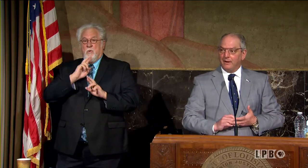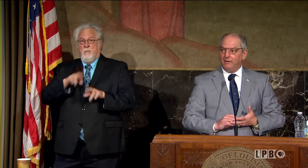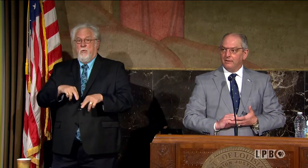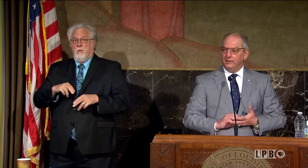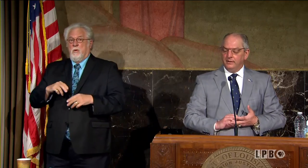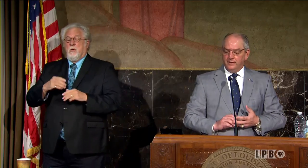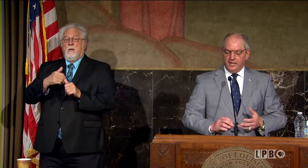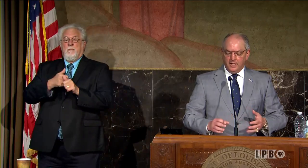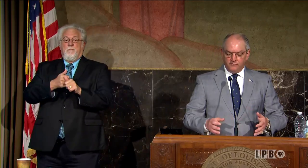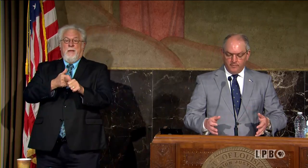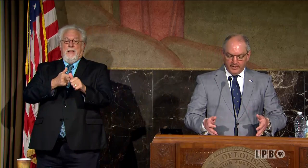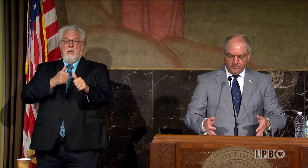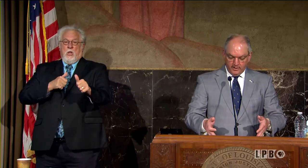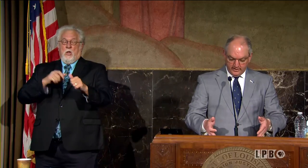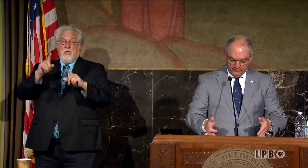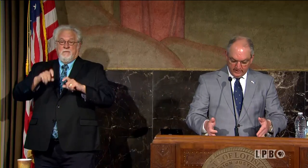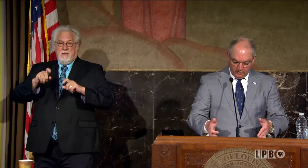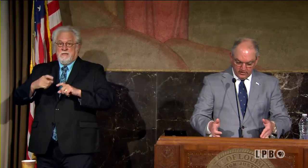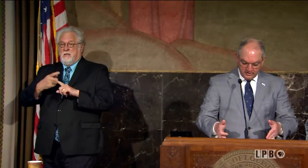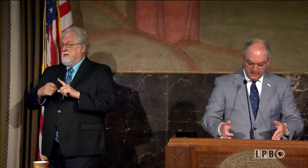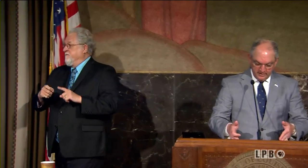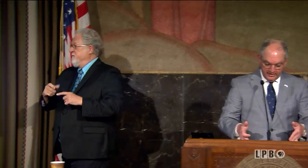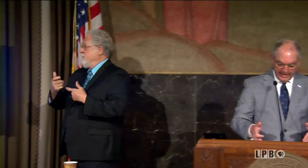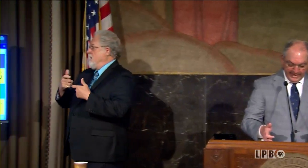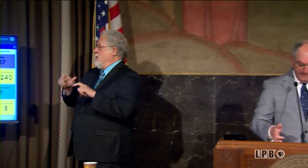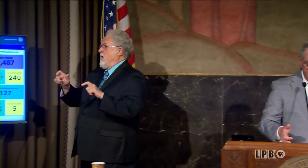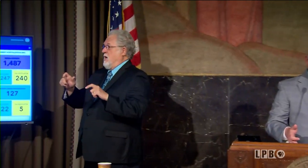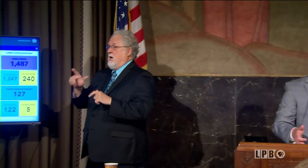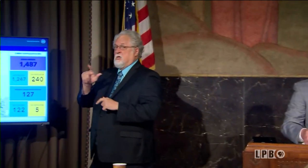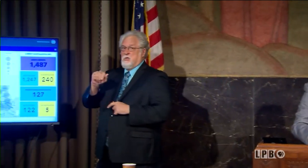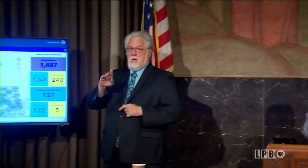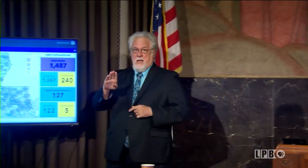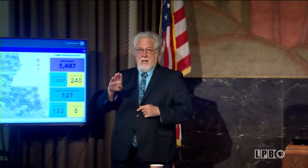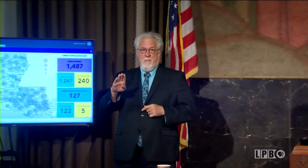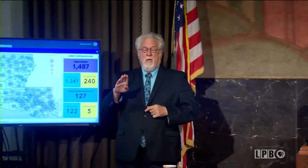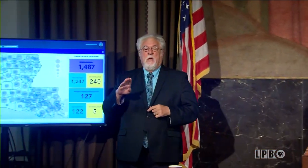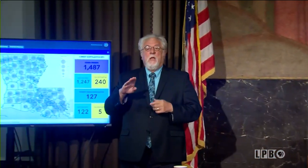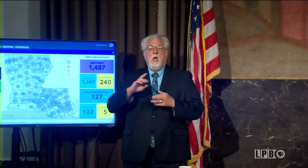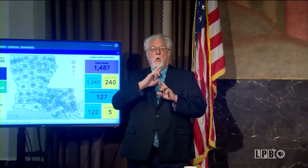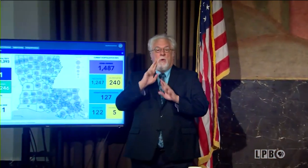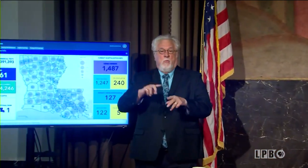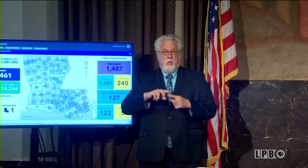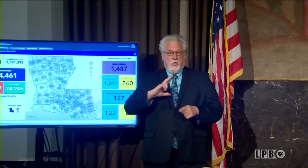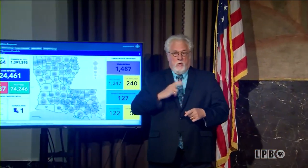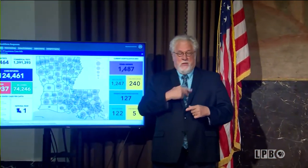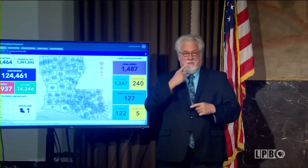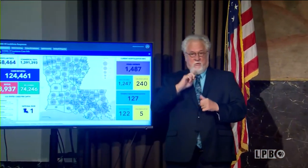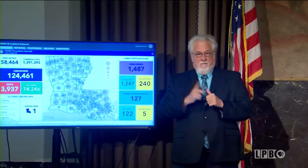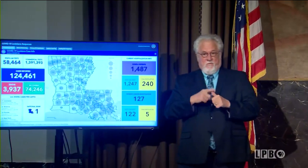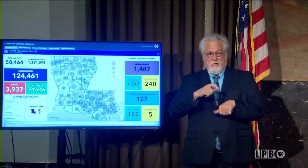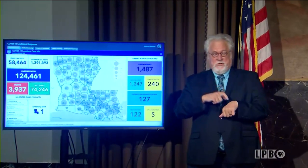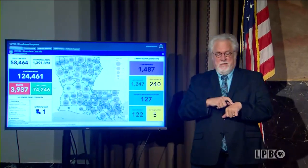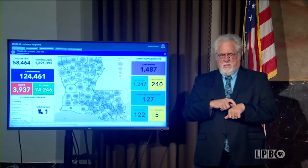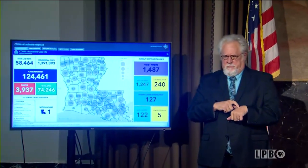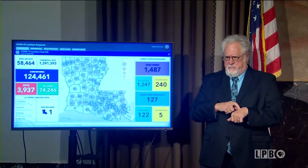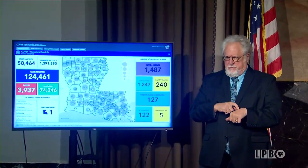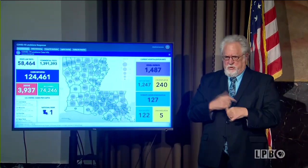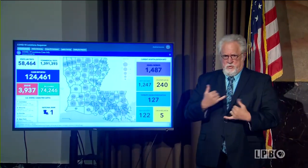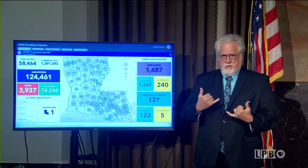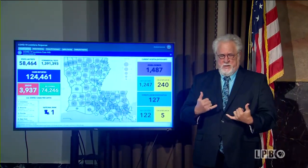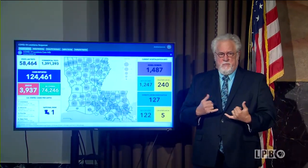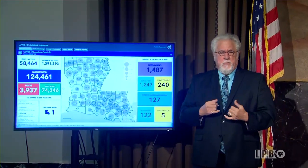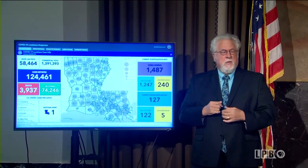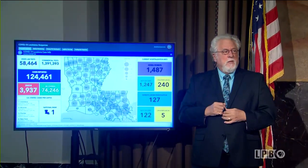there is a backlog from a relatively large lab that is reporting to us for the first time